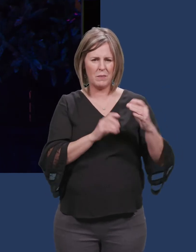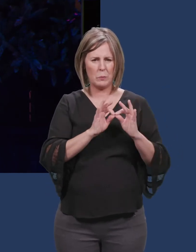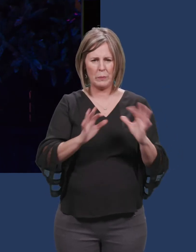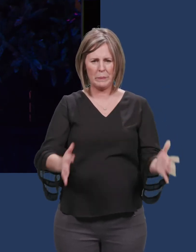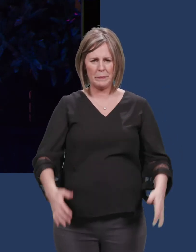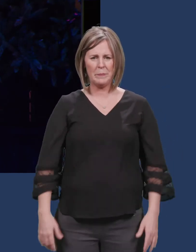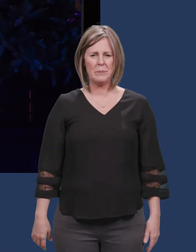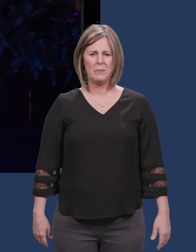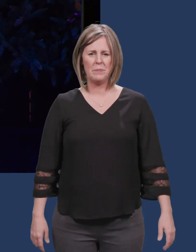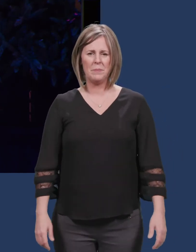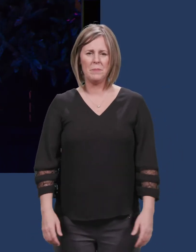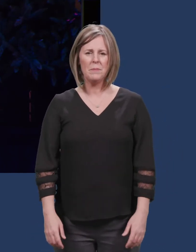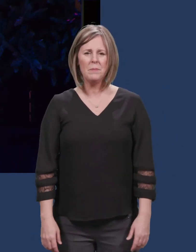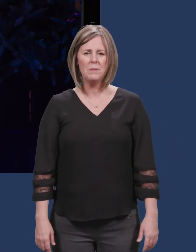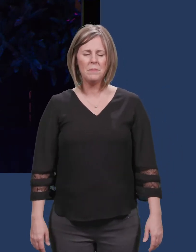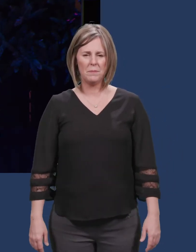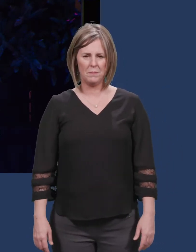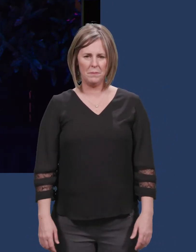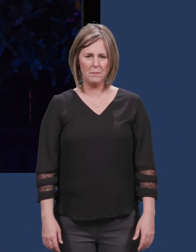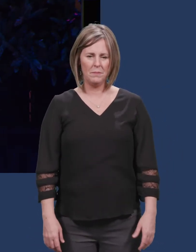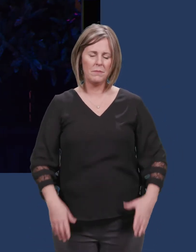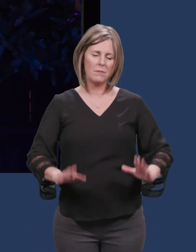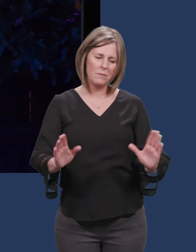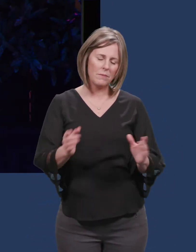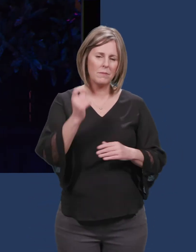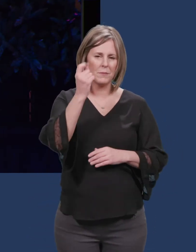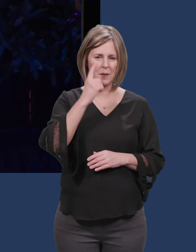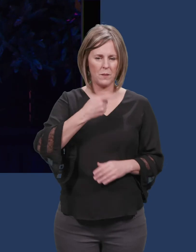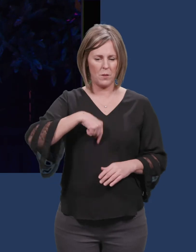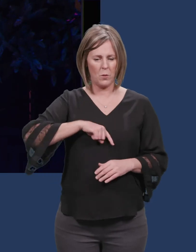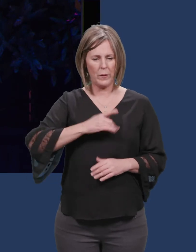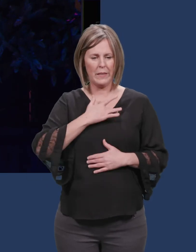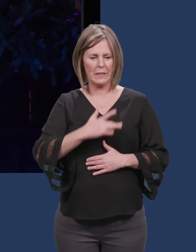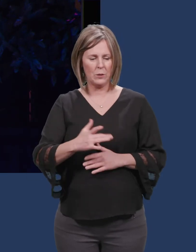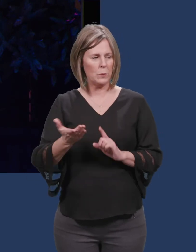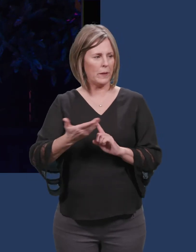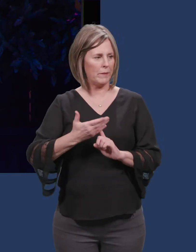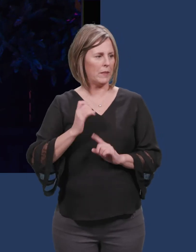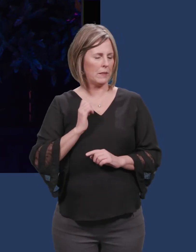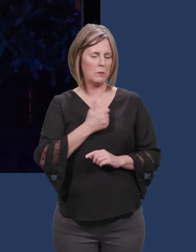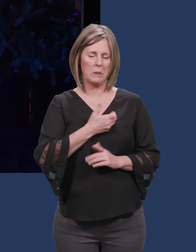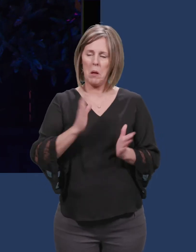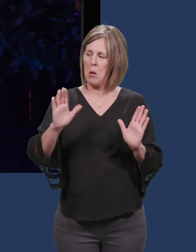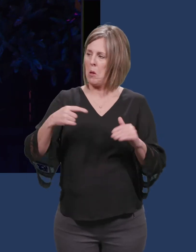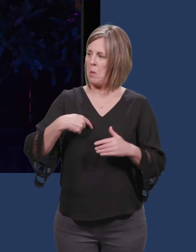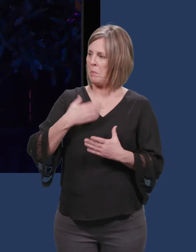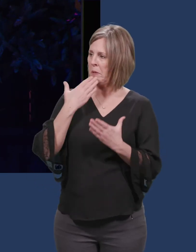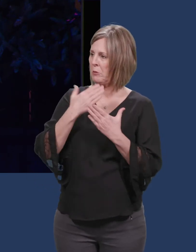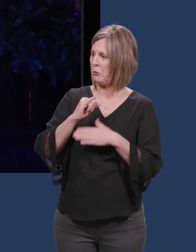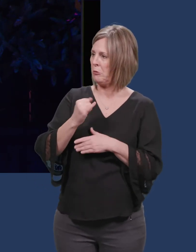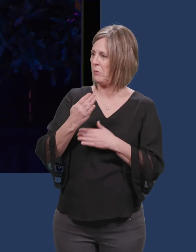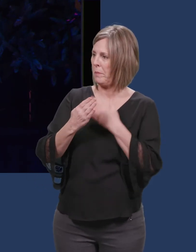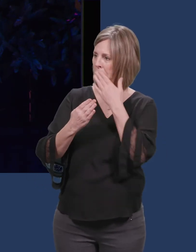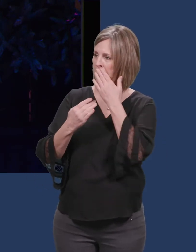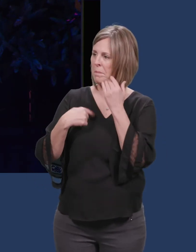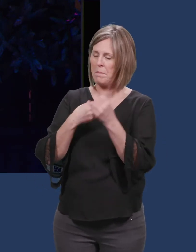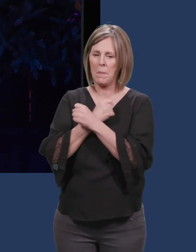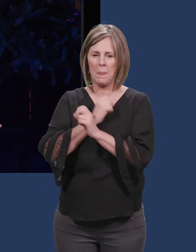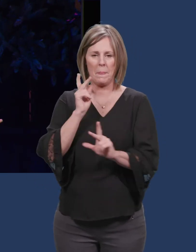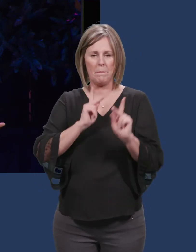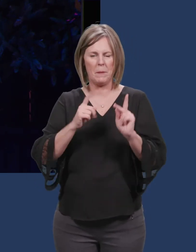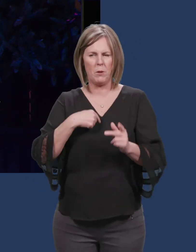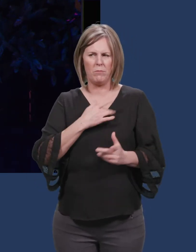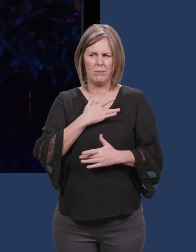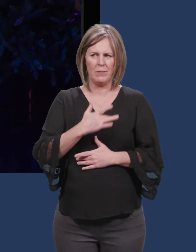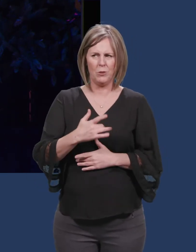from love. Now, most of us, we convince ourselves that we do a pretty good job at loving others,